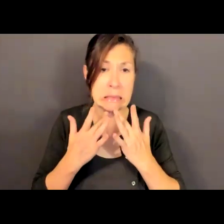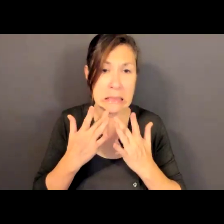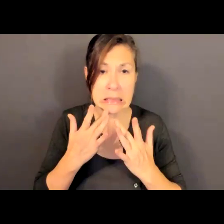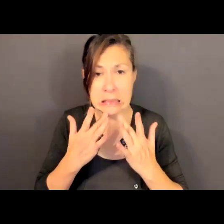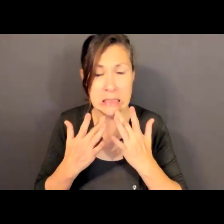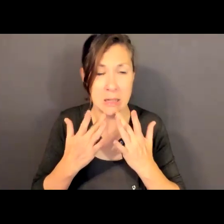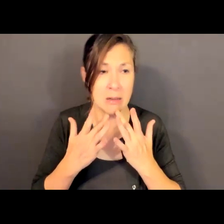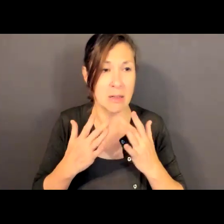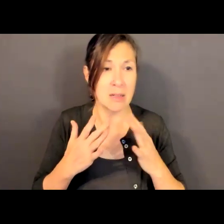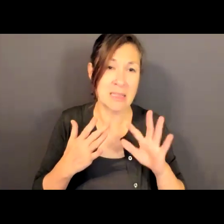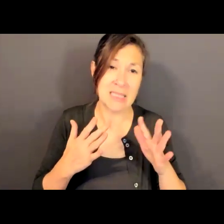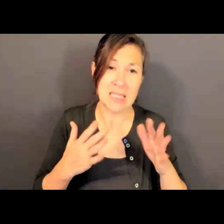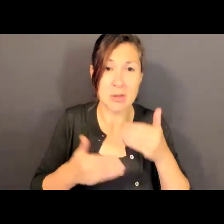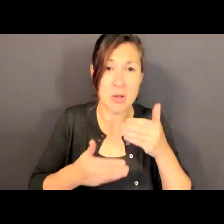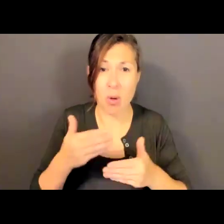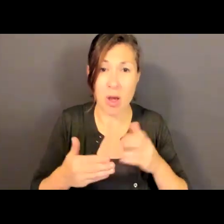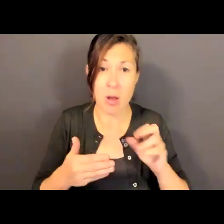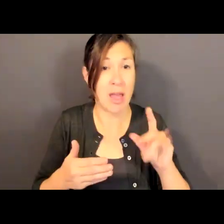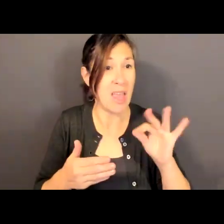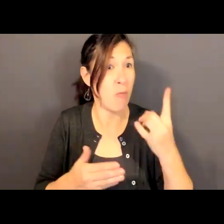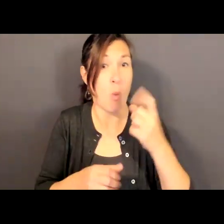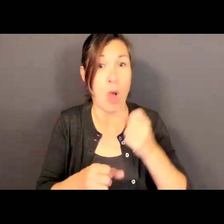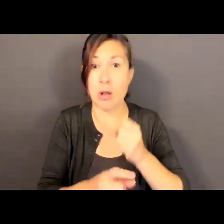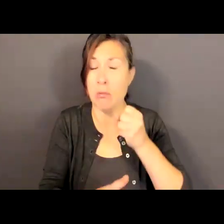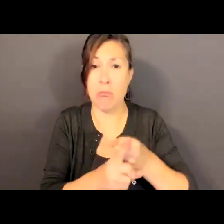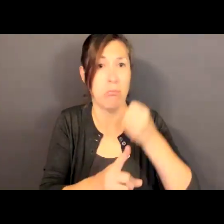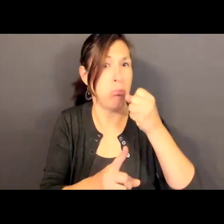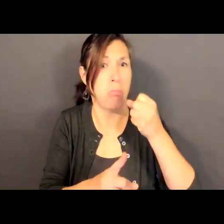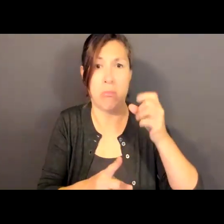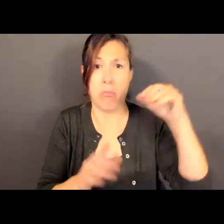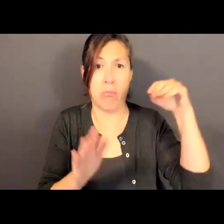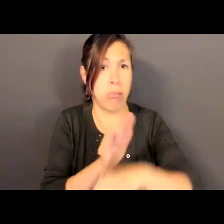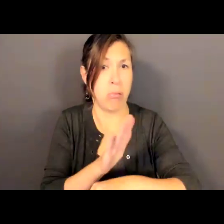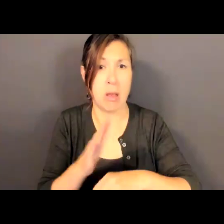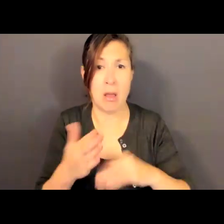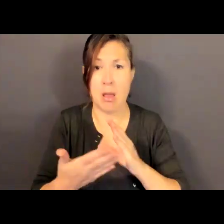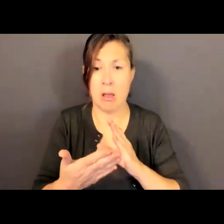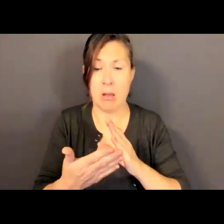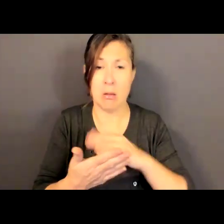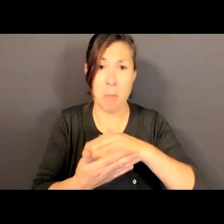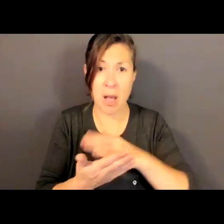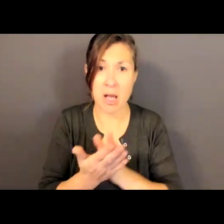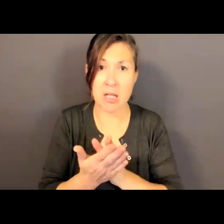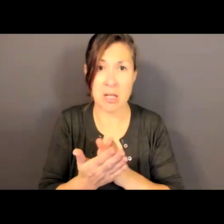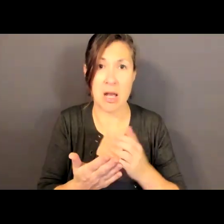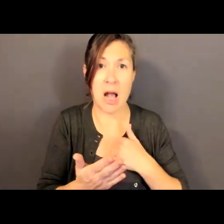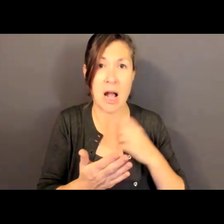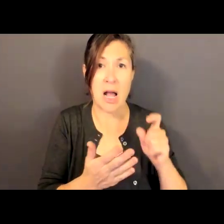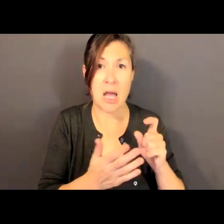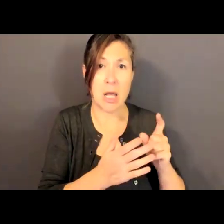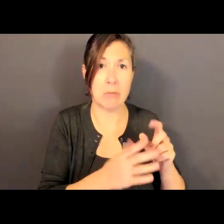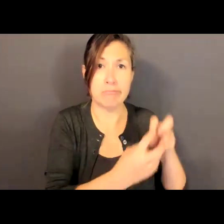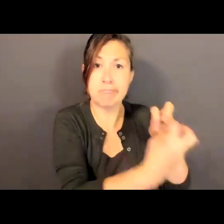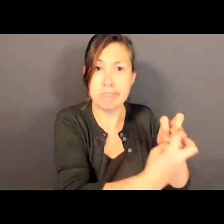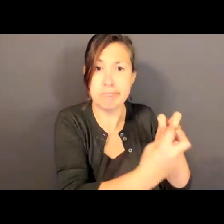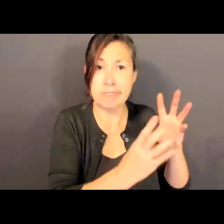way or another, you know, a bad budget year or not, and I'm going to be going to see Mr. Bloom back here